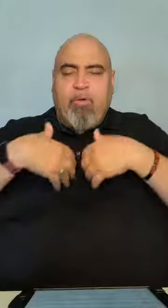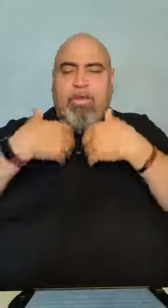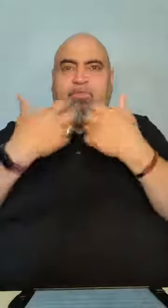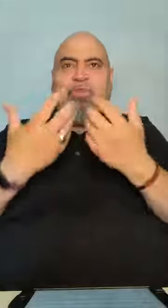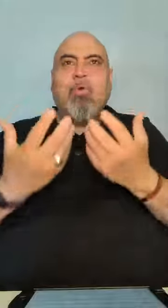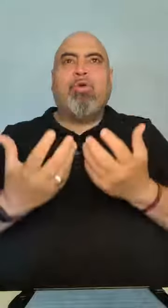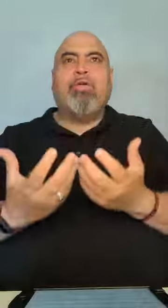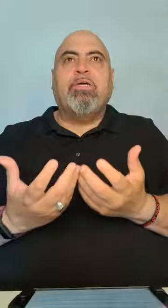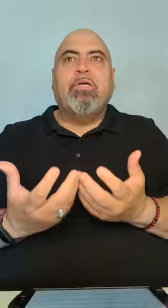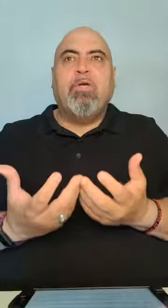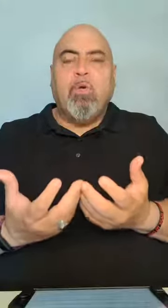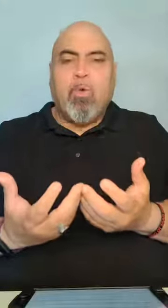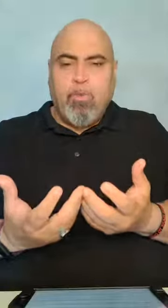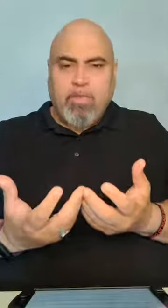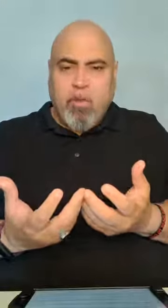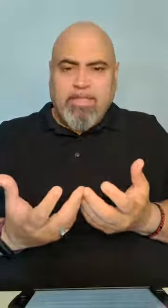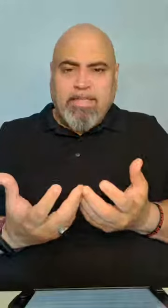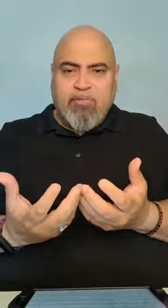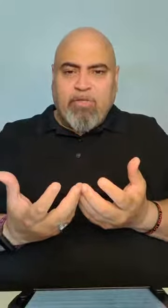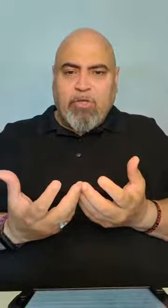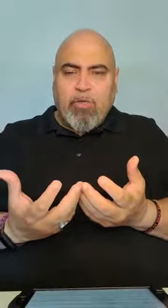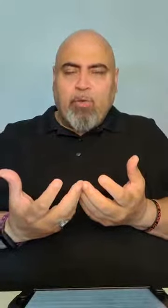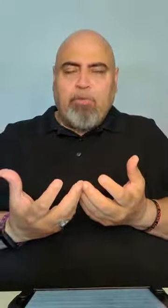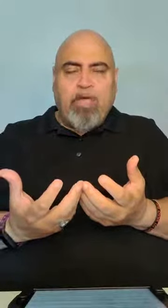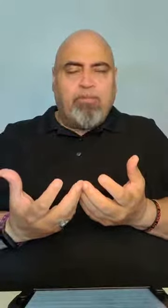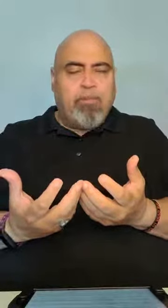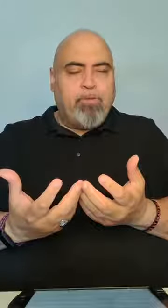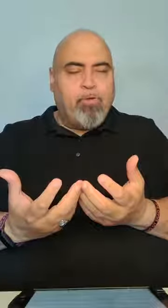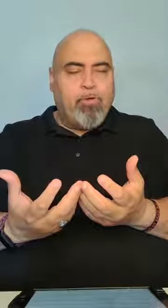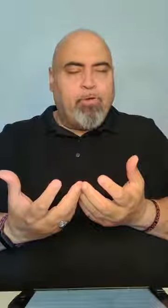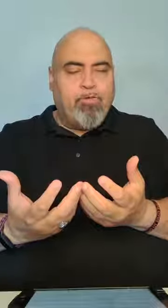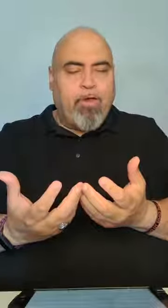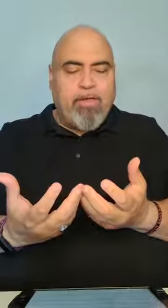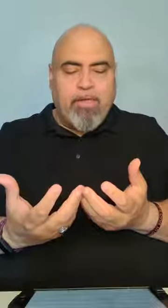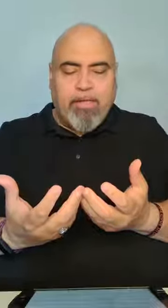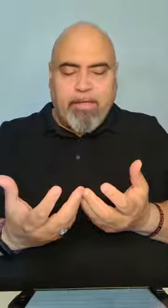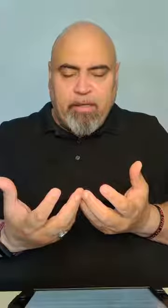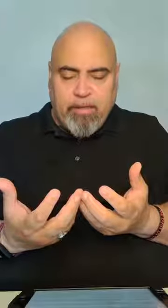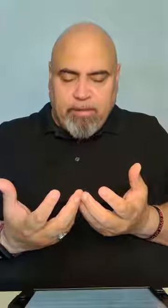carrying forward what was once given to you by people who knew very little,